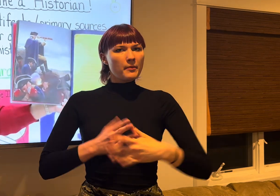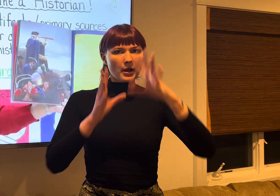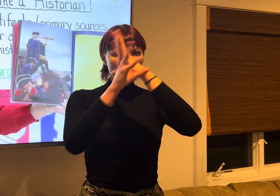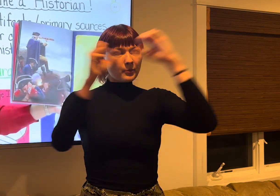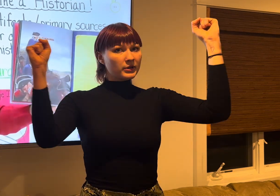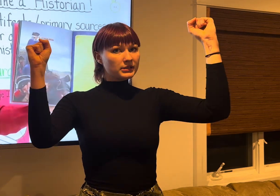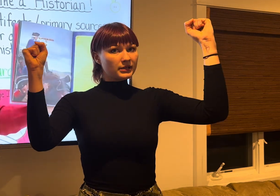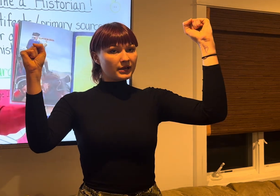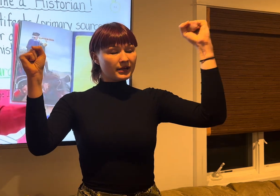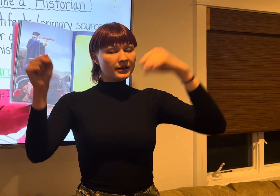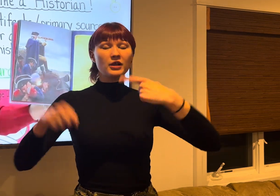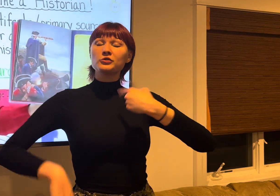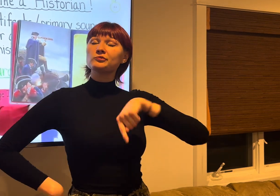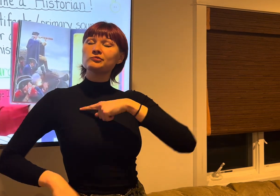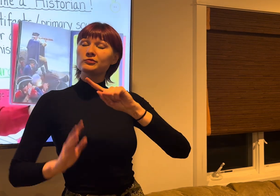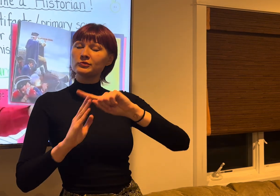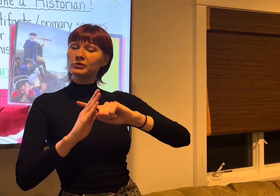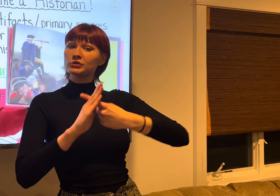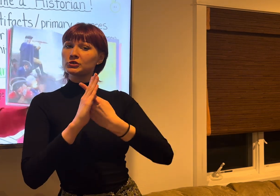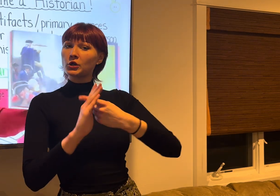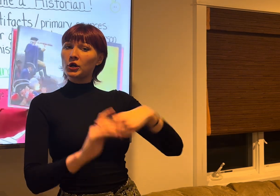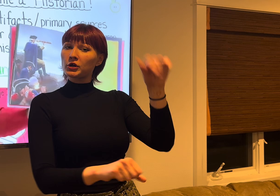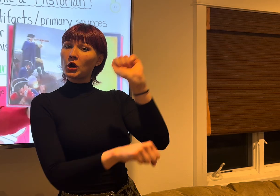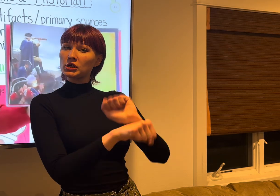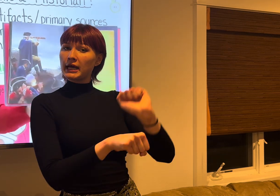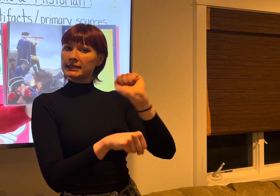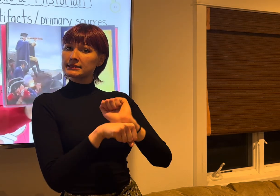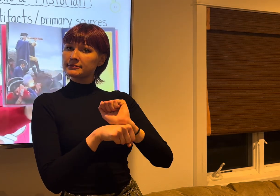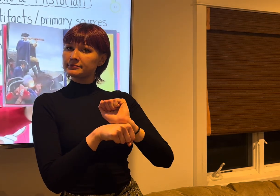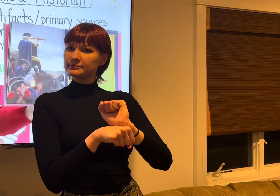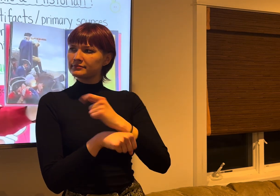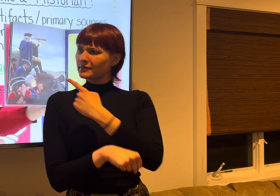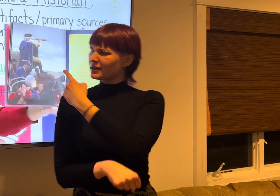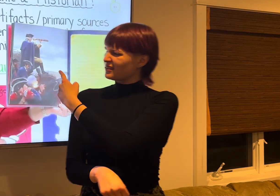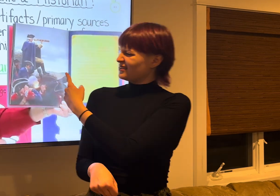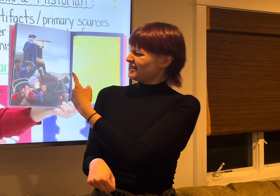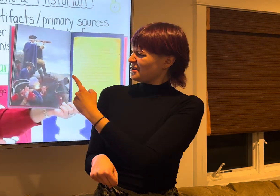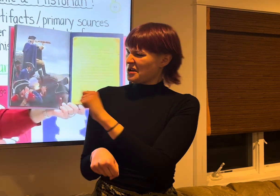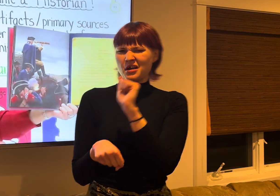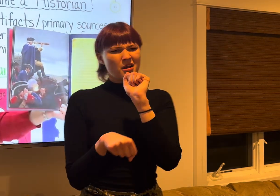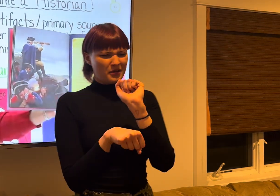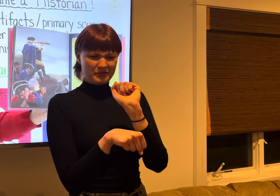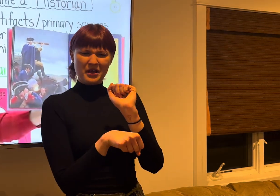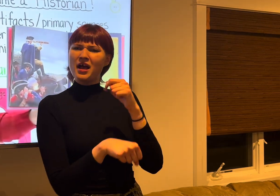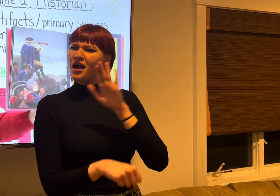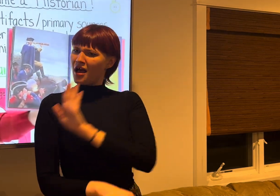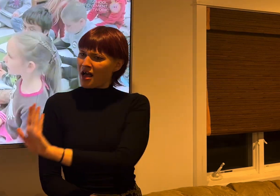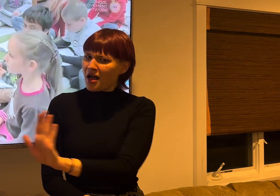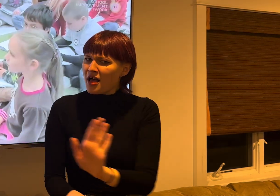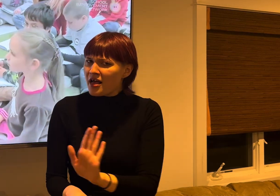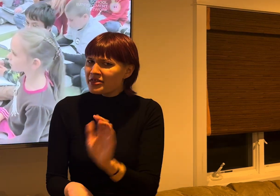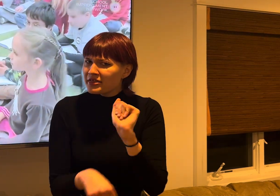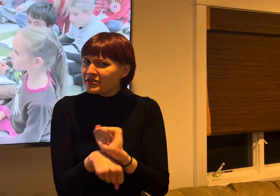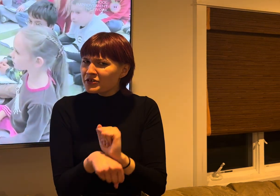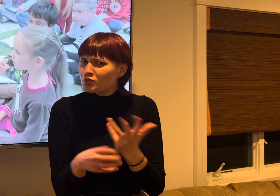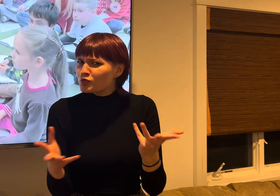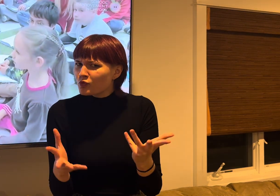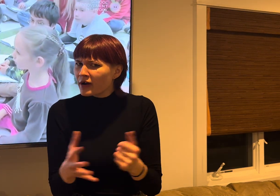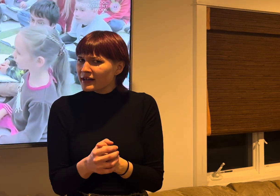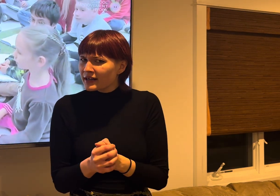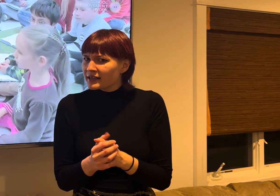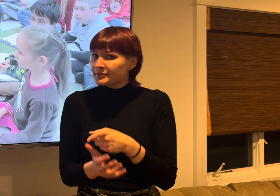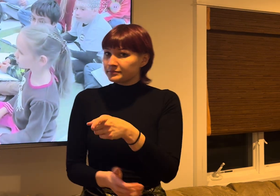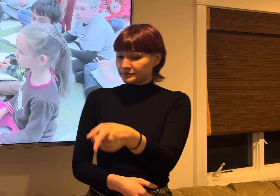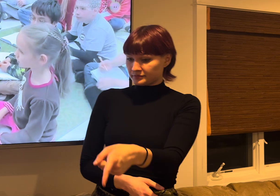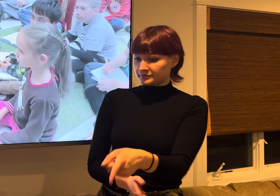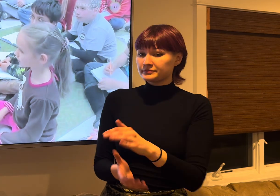task? That was a hard piece of text to understand. What was their task? What was their task? Their task was to